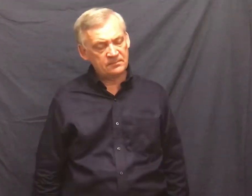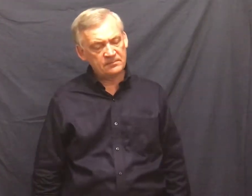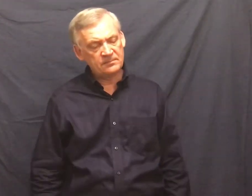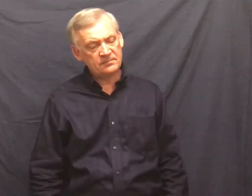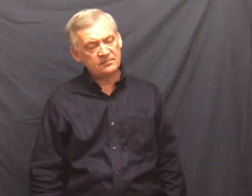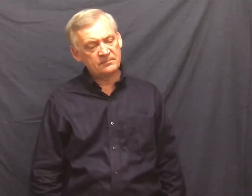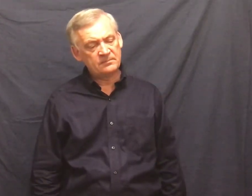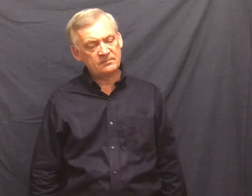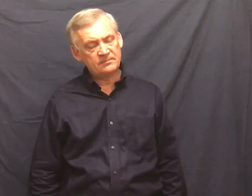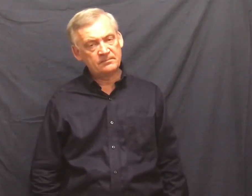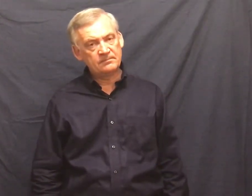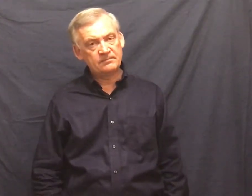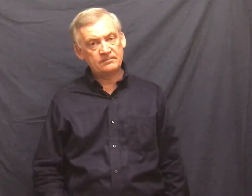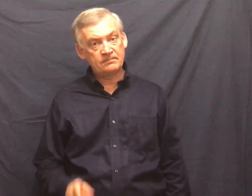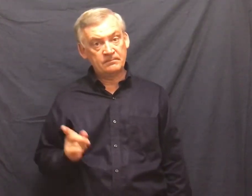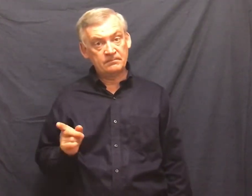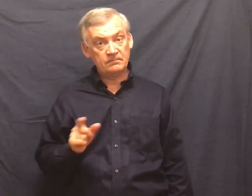He stopped.